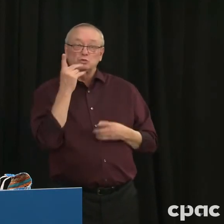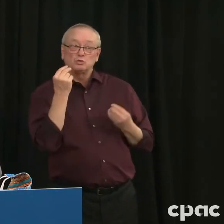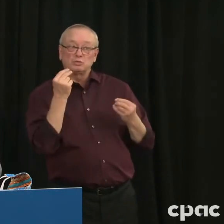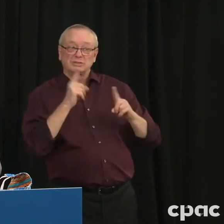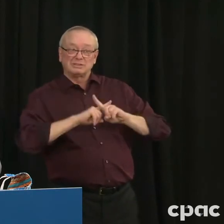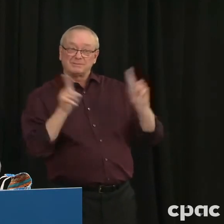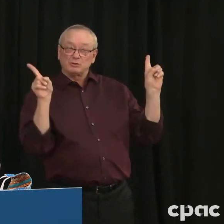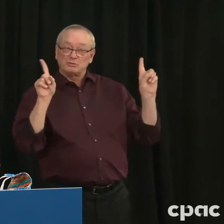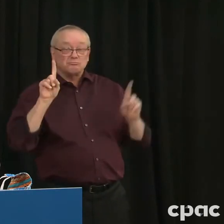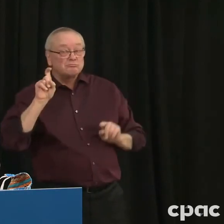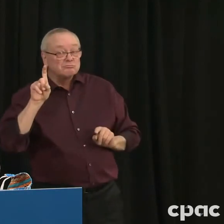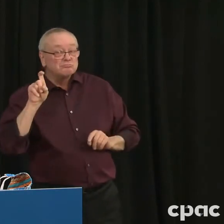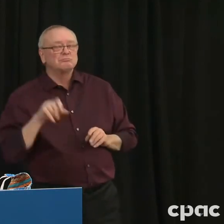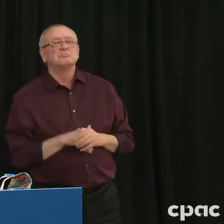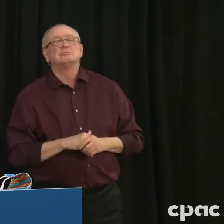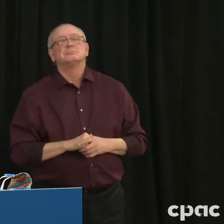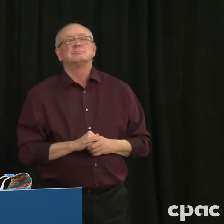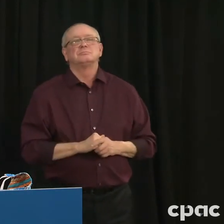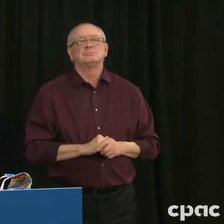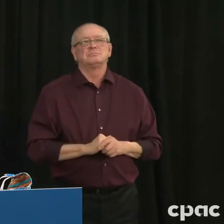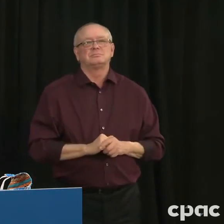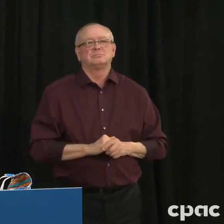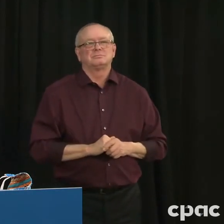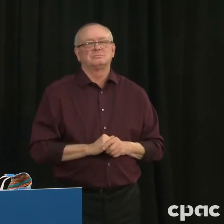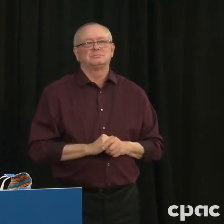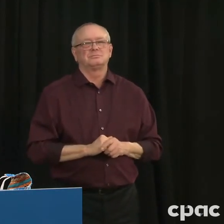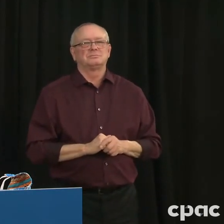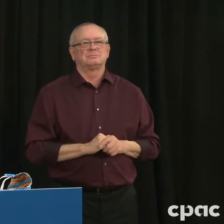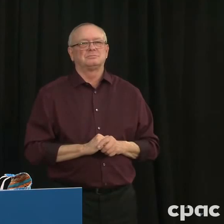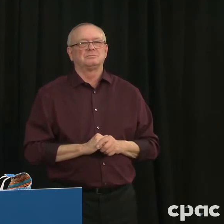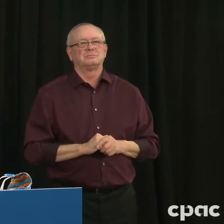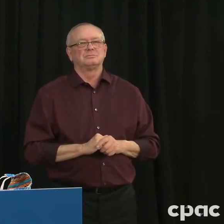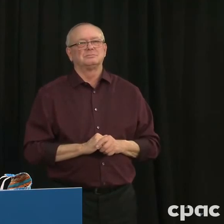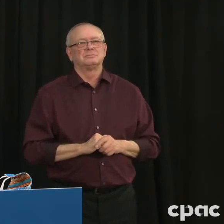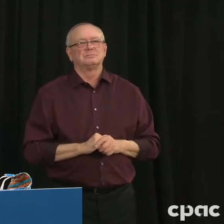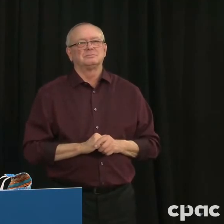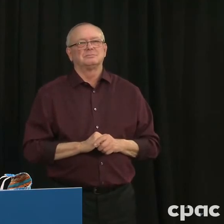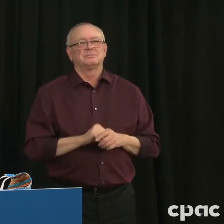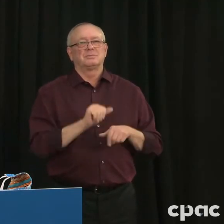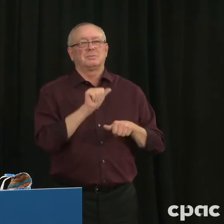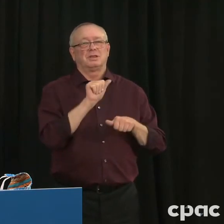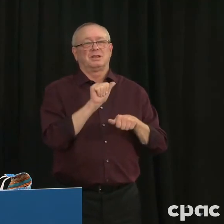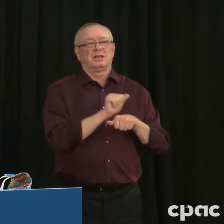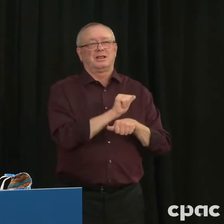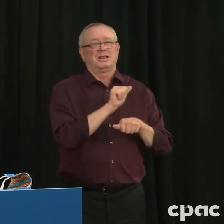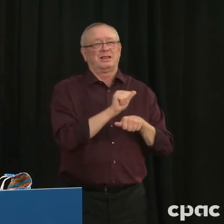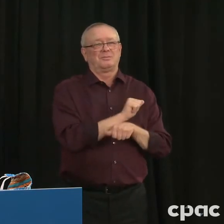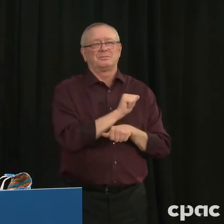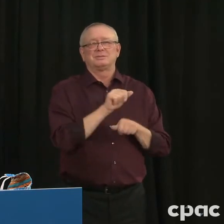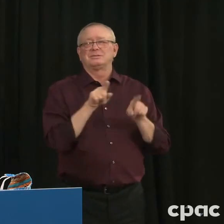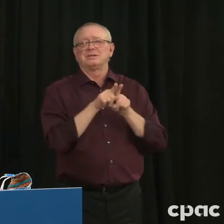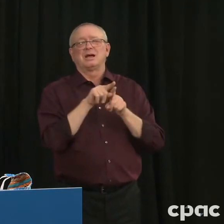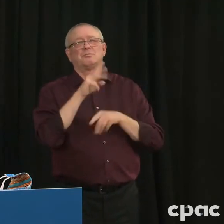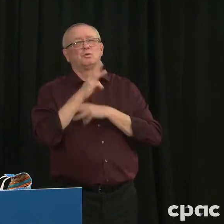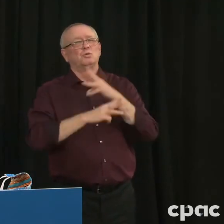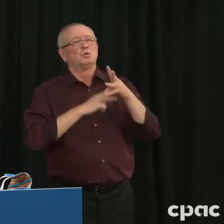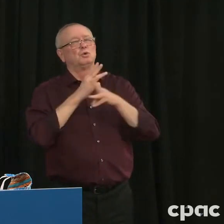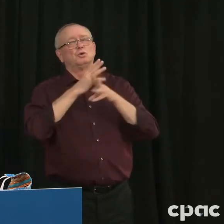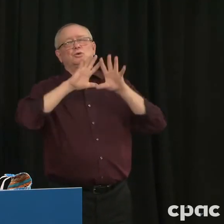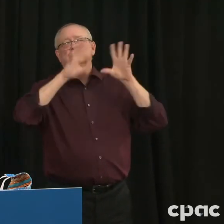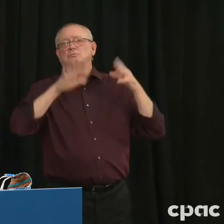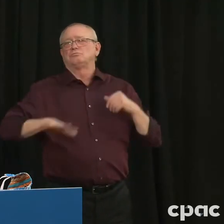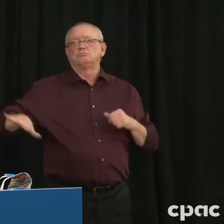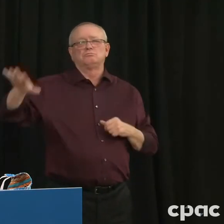some other places around the world, we implemented measures very quickly in the spring. And because of how quickly